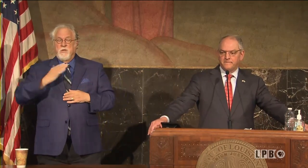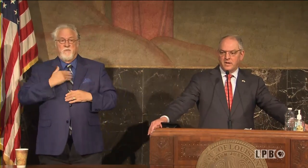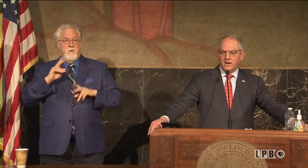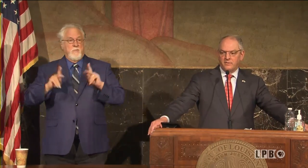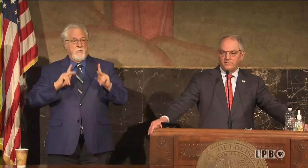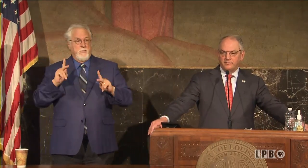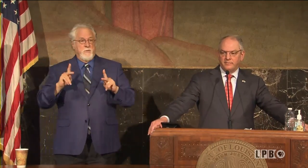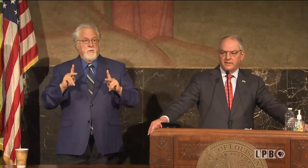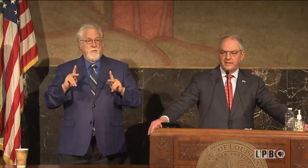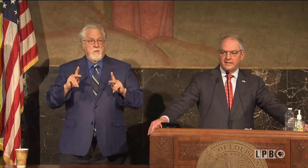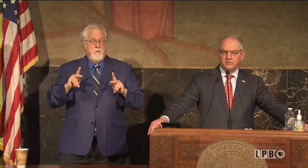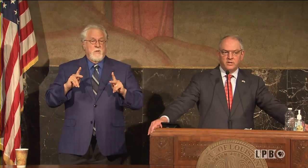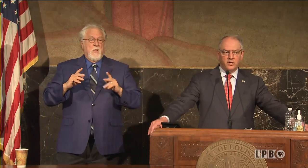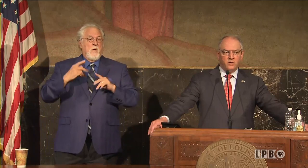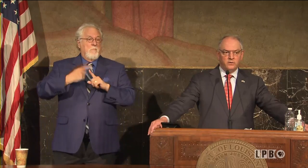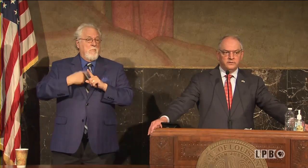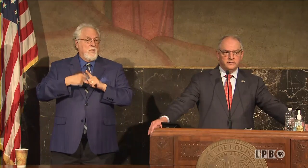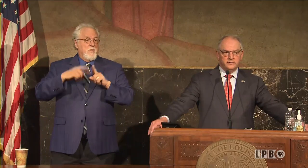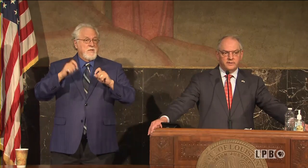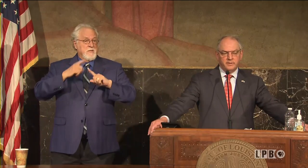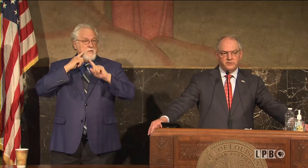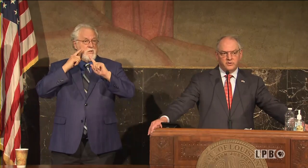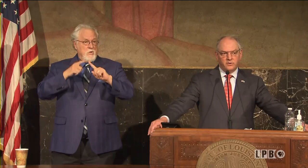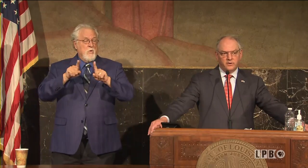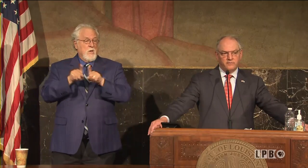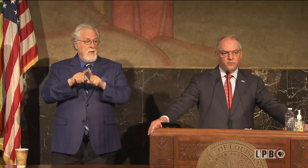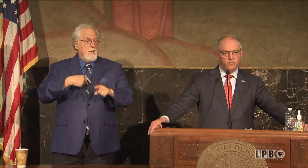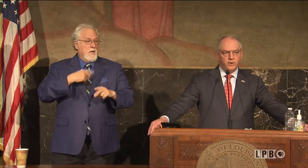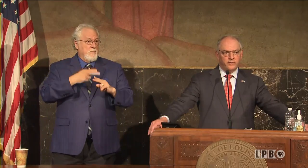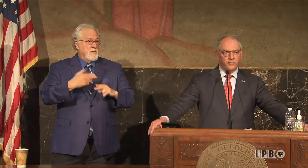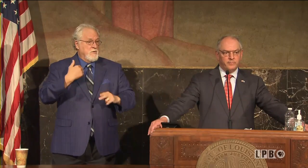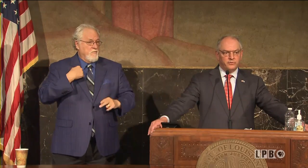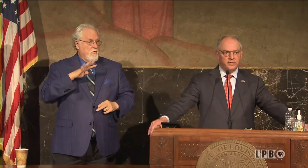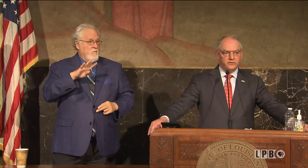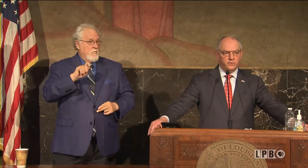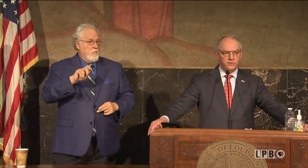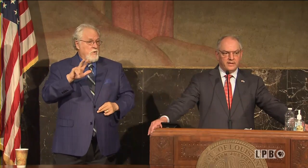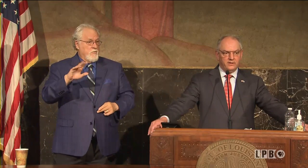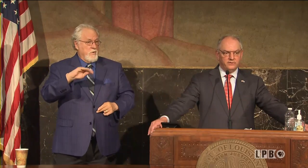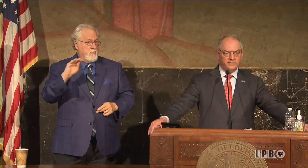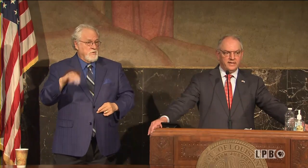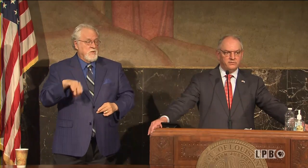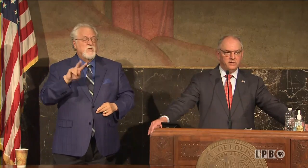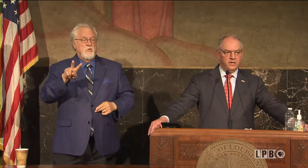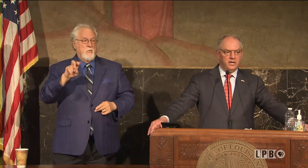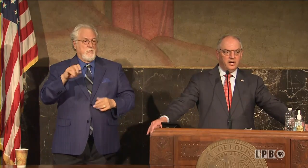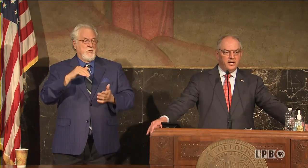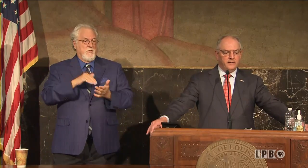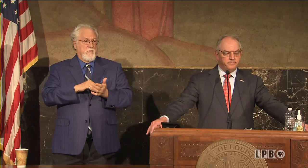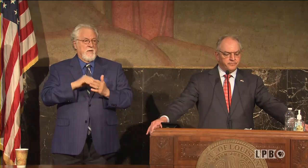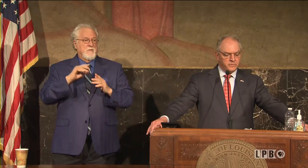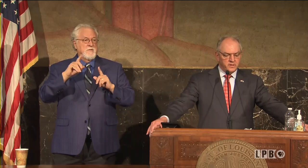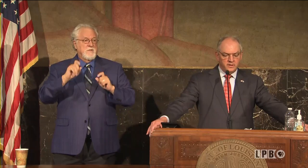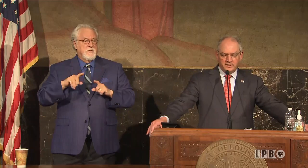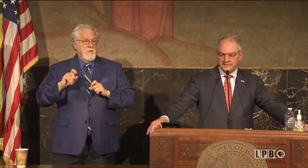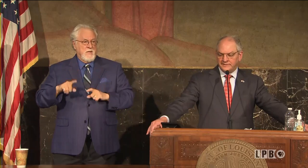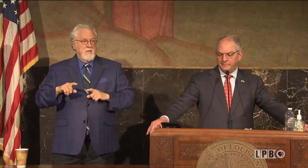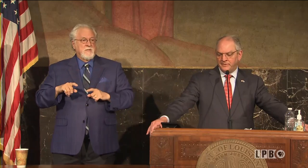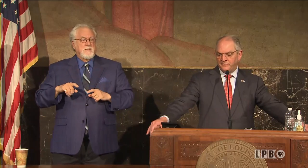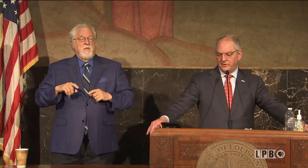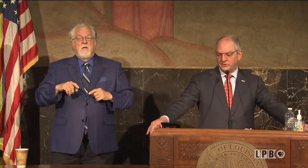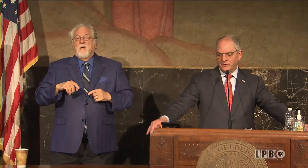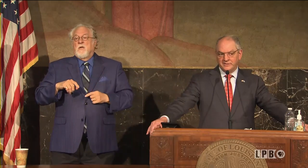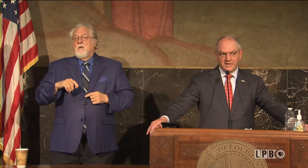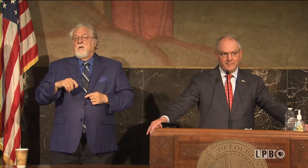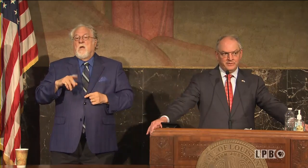population. Our monthly testing goal is, as I mentioned earlier, 4.3%, 200,000 tests. Unless